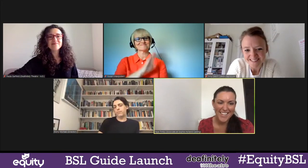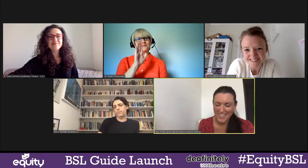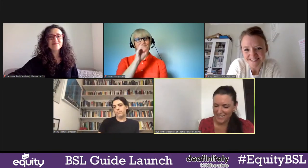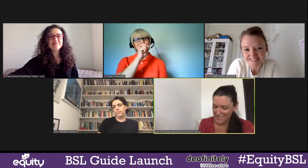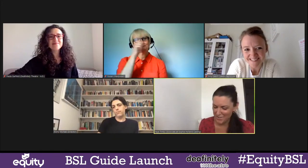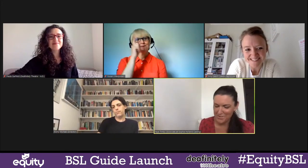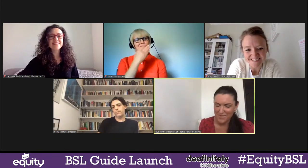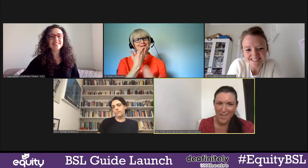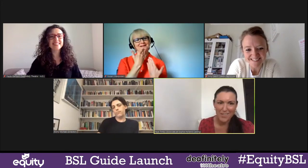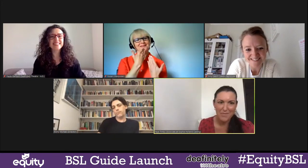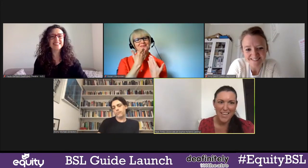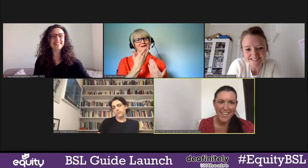you so much for having me.